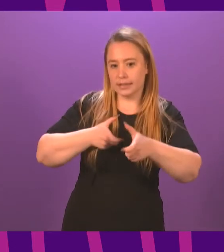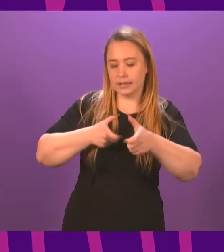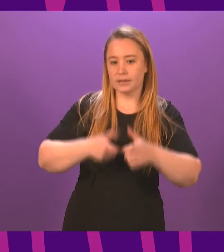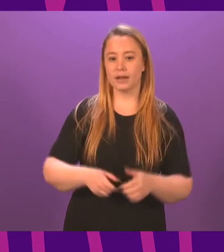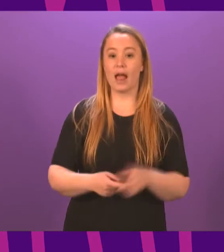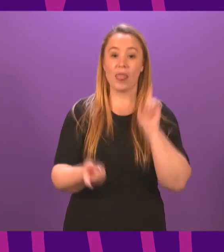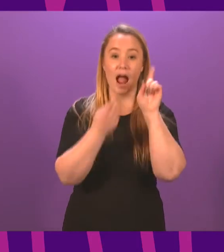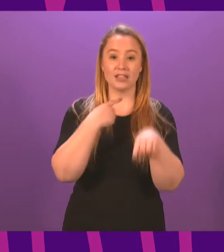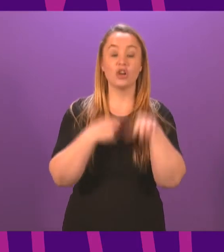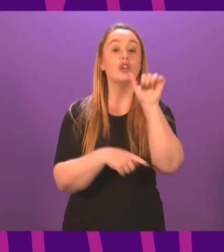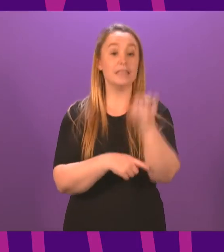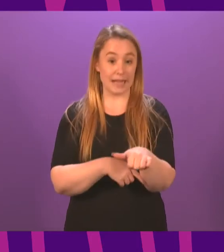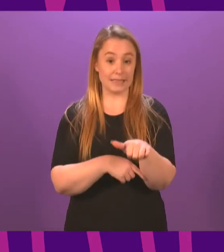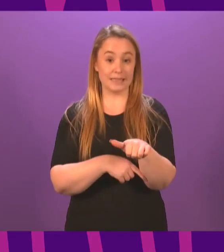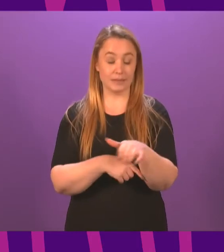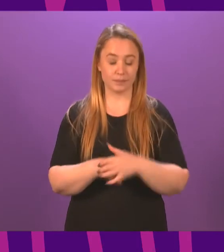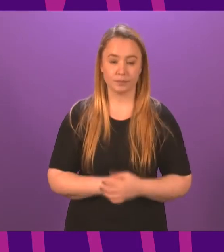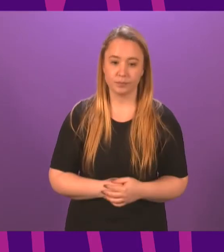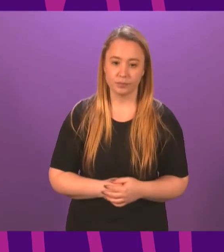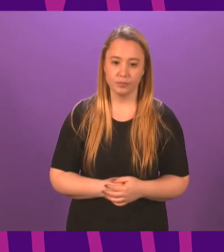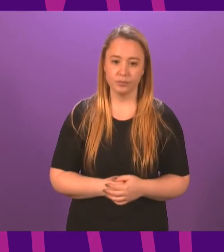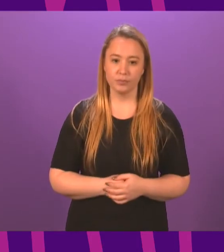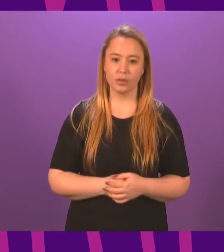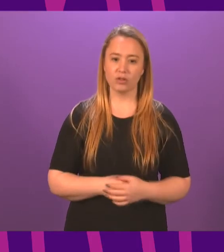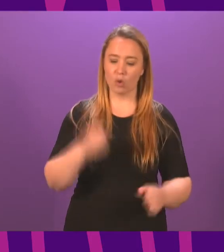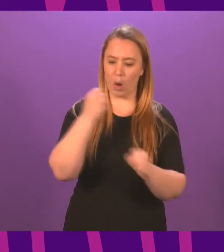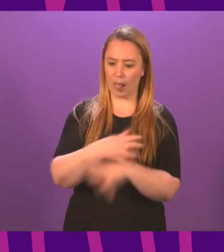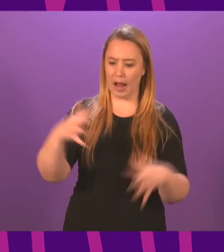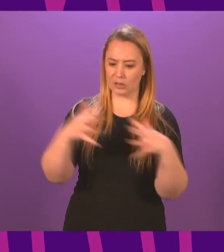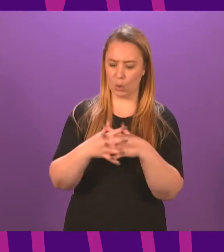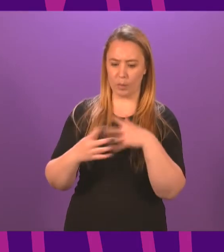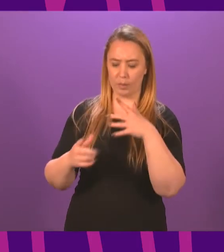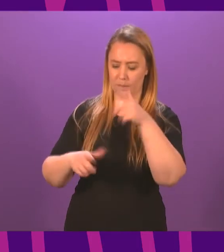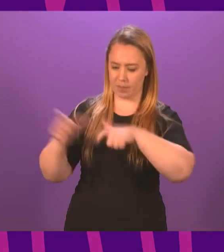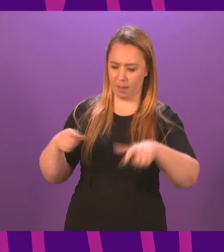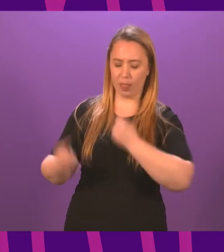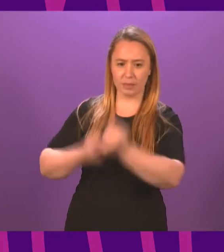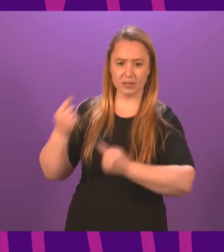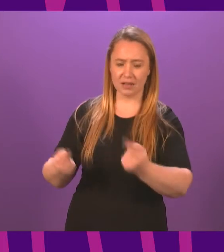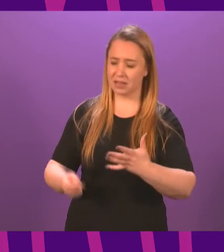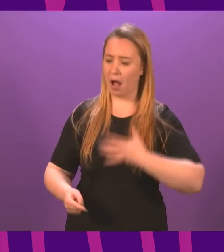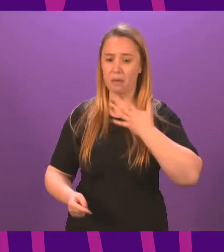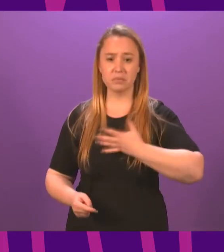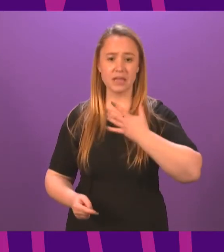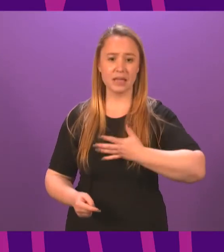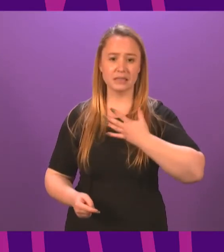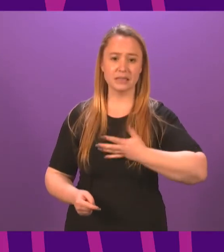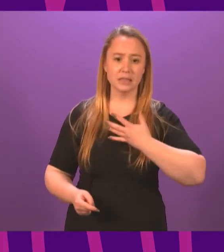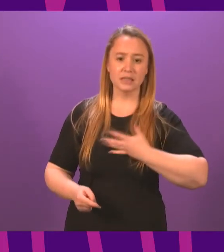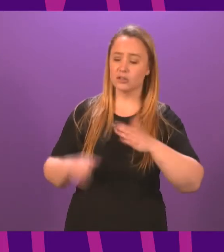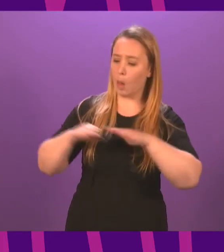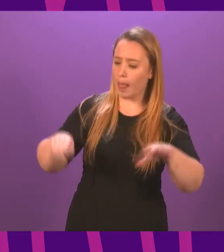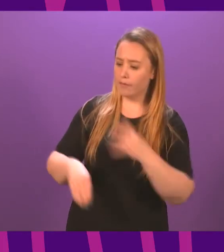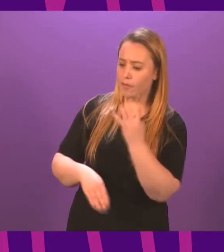Well, if the answer to that is yes, you can maybe understand why Glaswegians are going to be really upset to find out that because of level